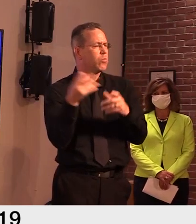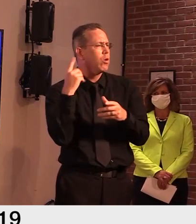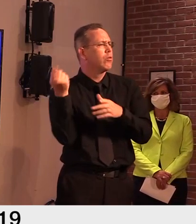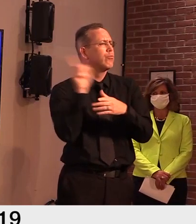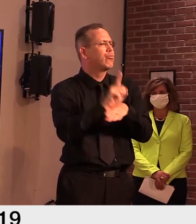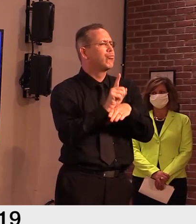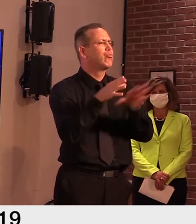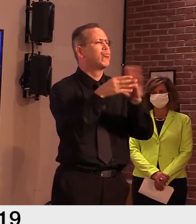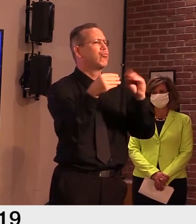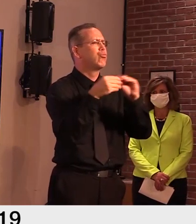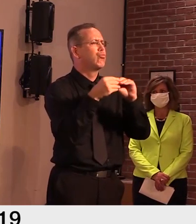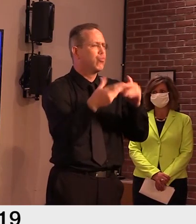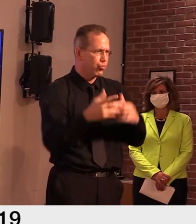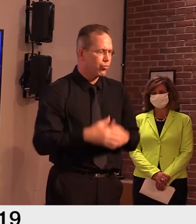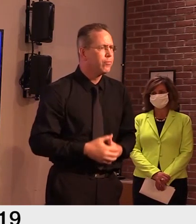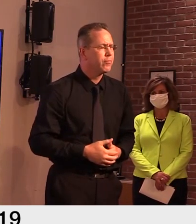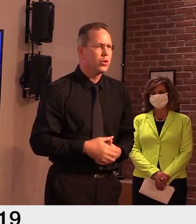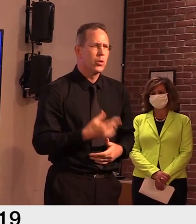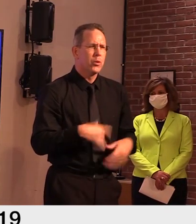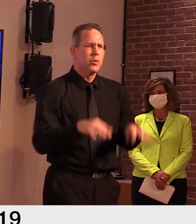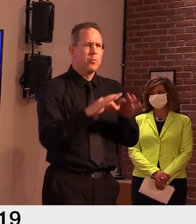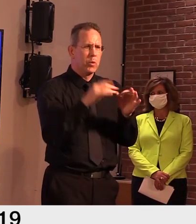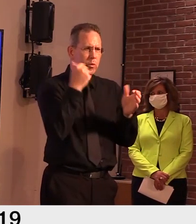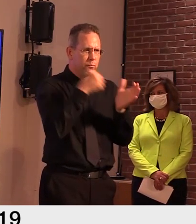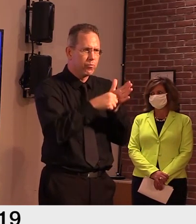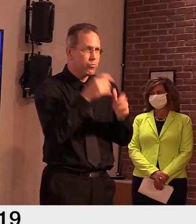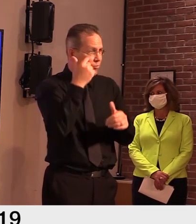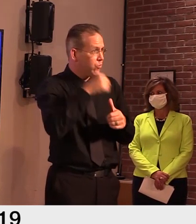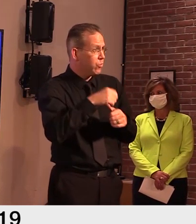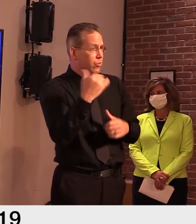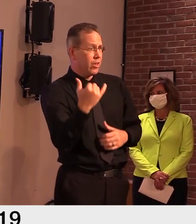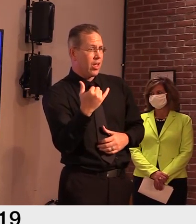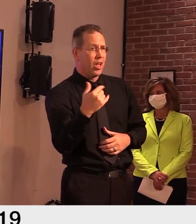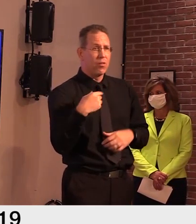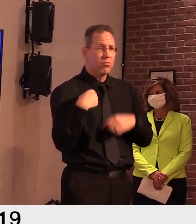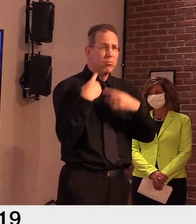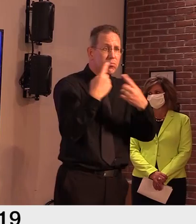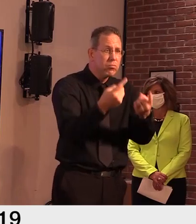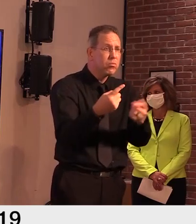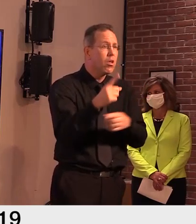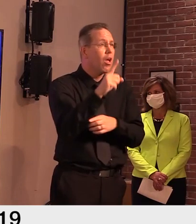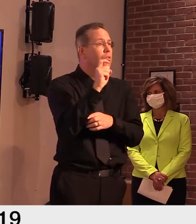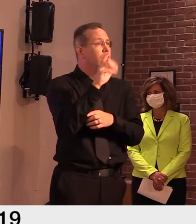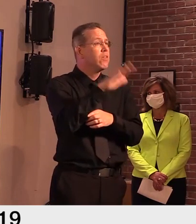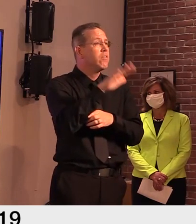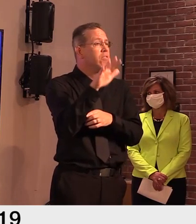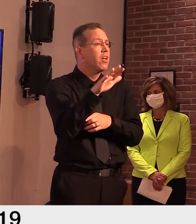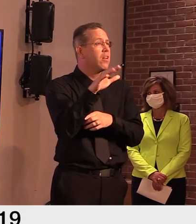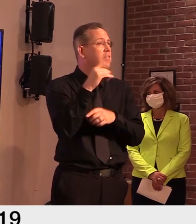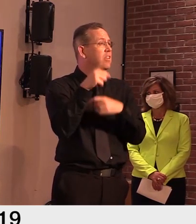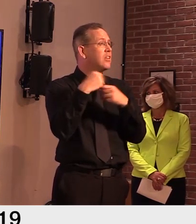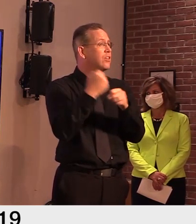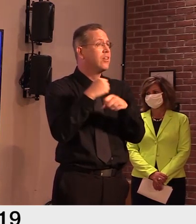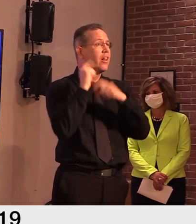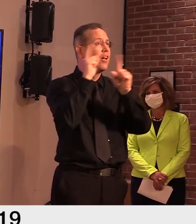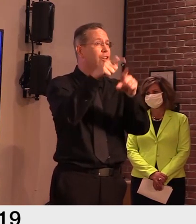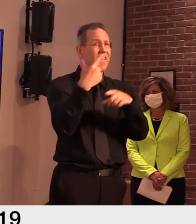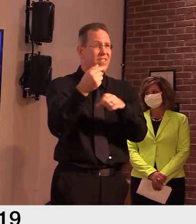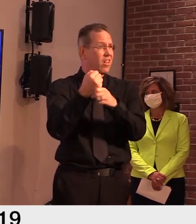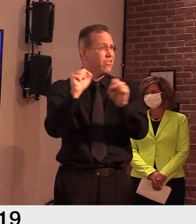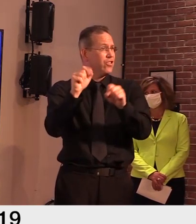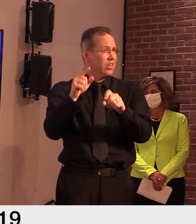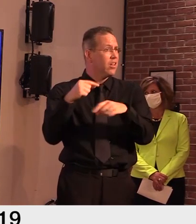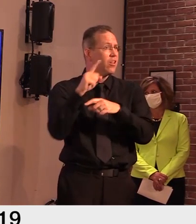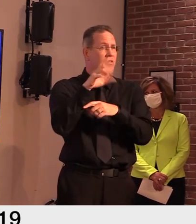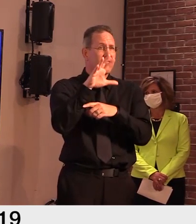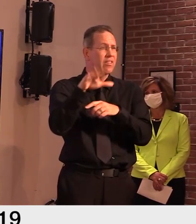a few words, as well as Susanna Davis, the state's Executive Director for Racial Equality, with us as well.